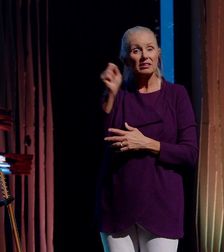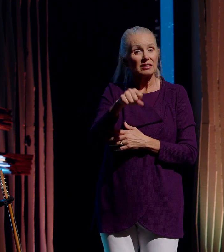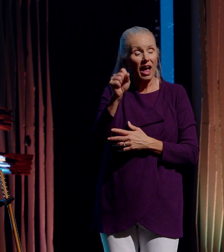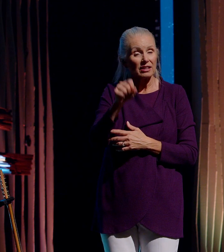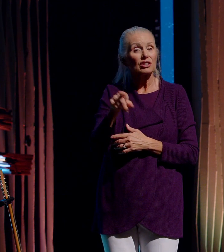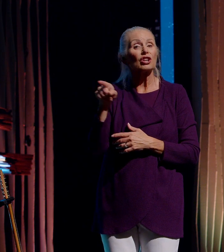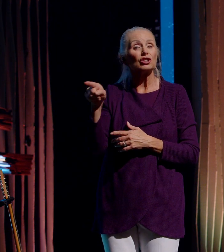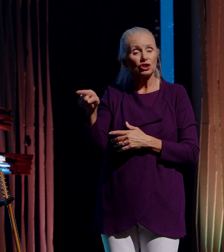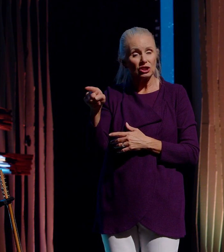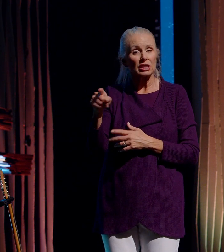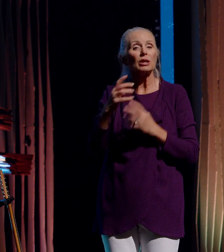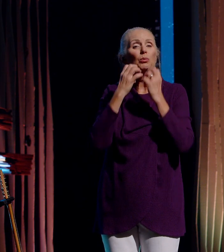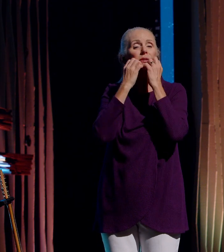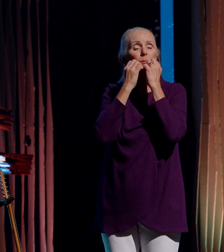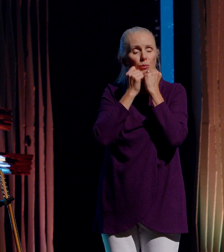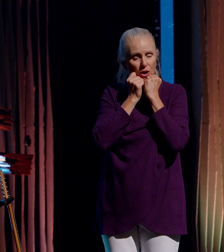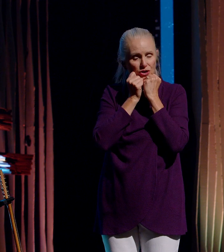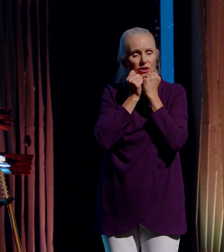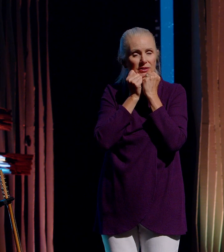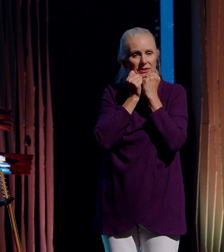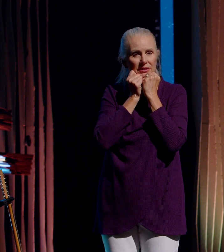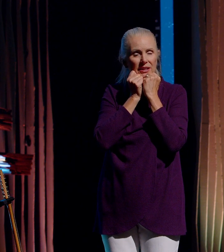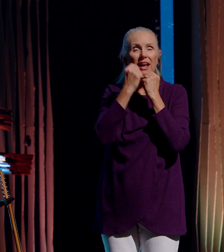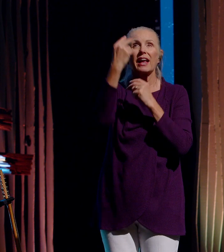of the Lord is the death of his saints."